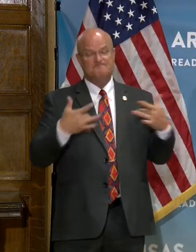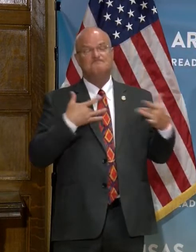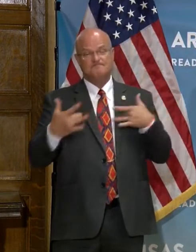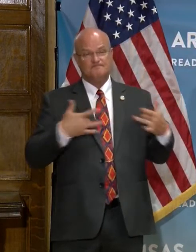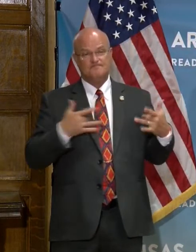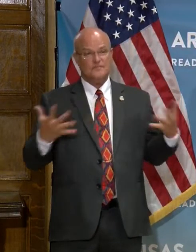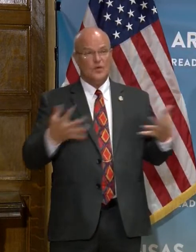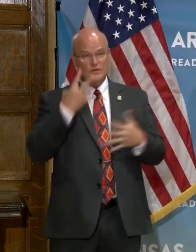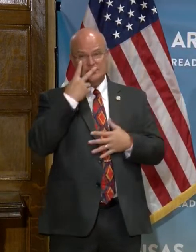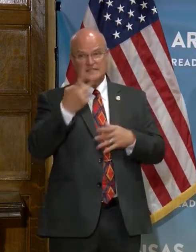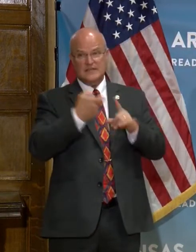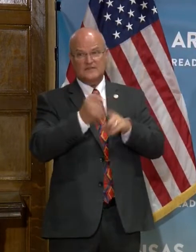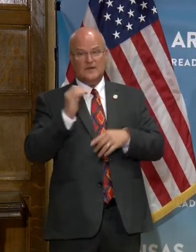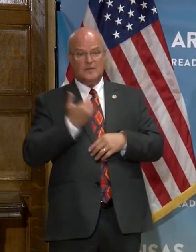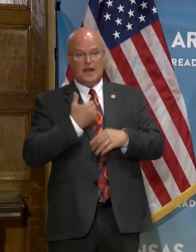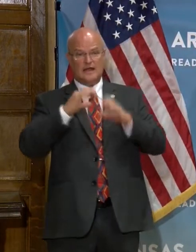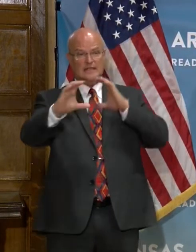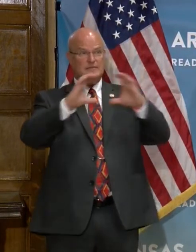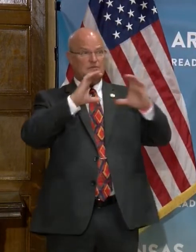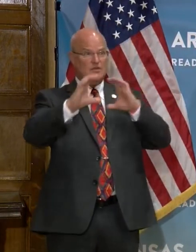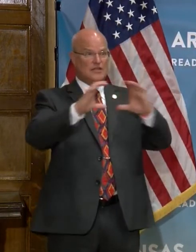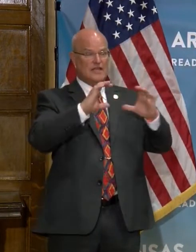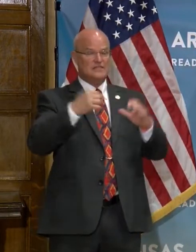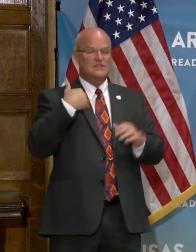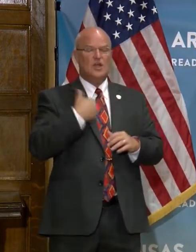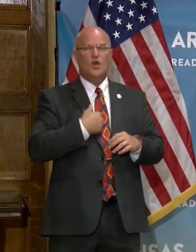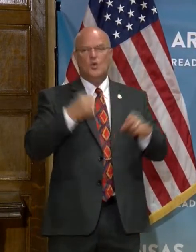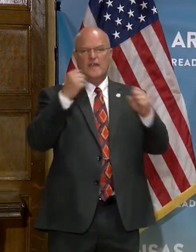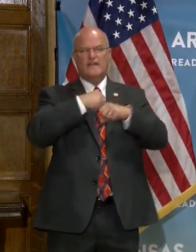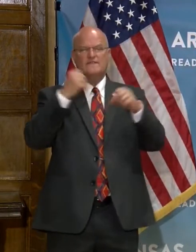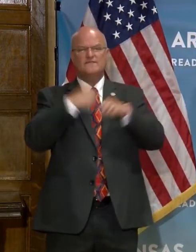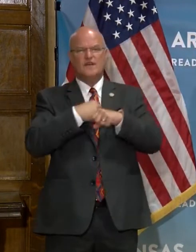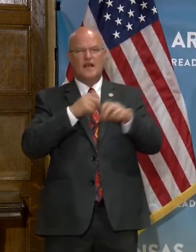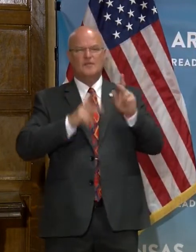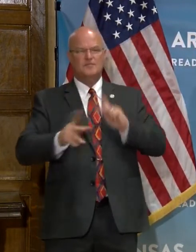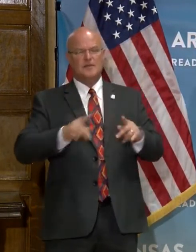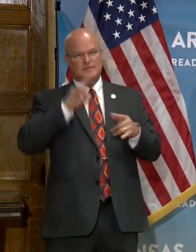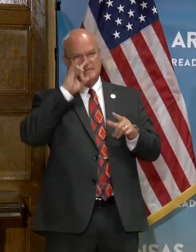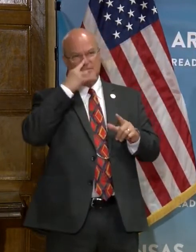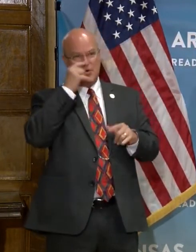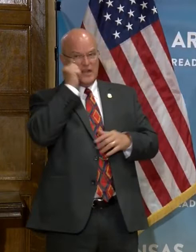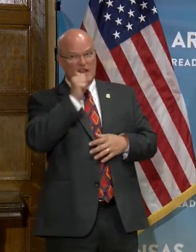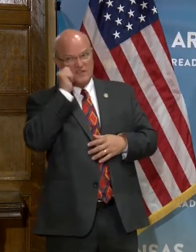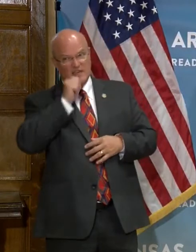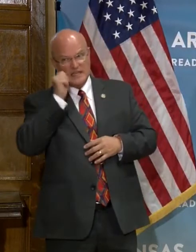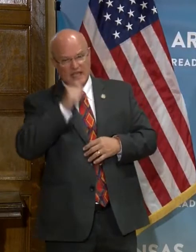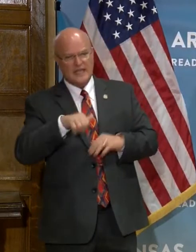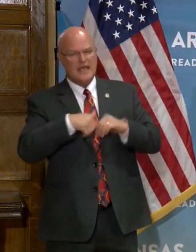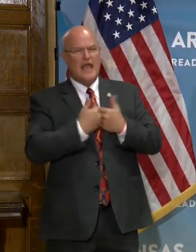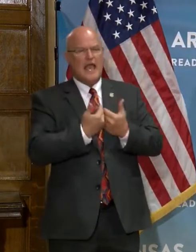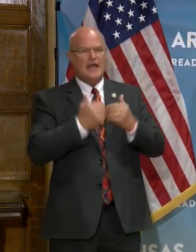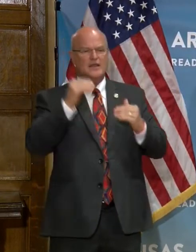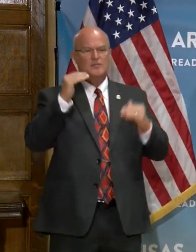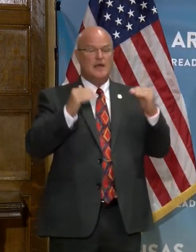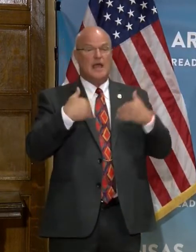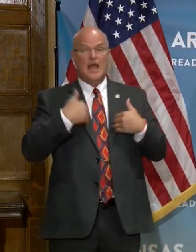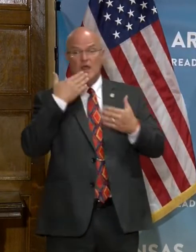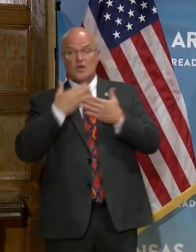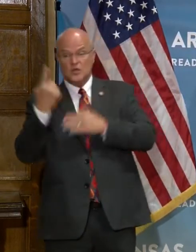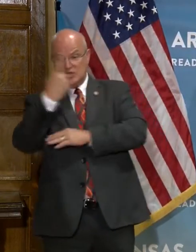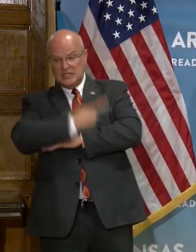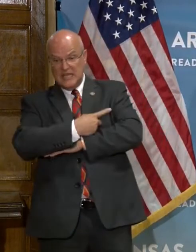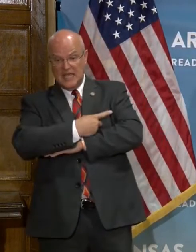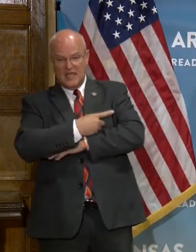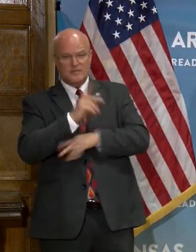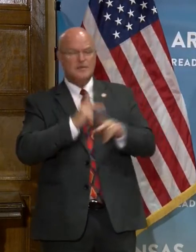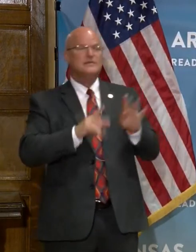what you can see from our communication is that we fight complacency every day. I mean, how do you balance, well, we had a good day,